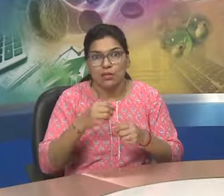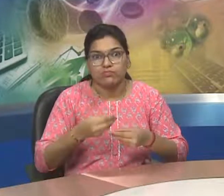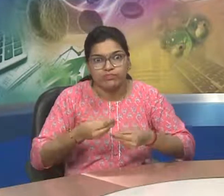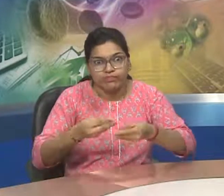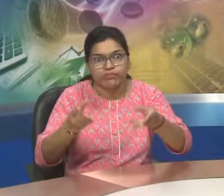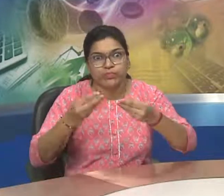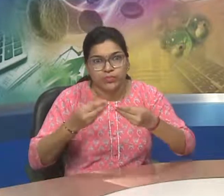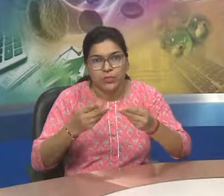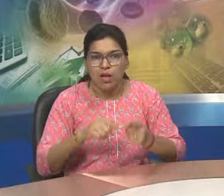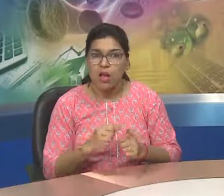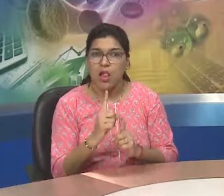using